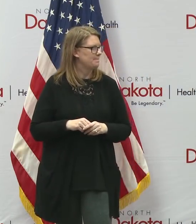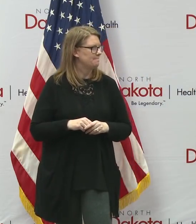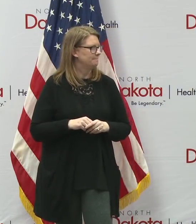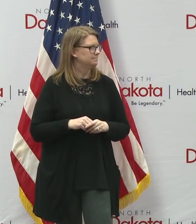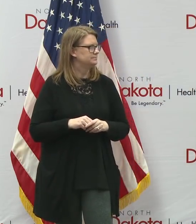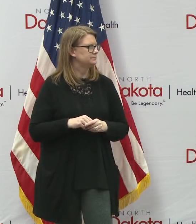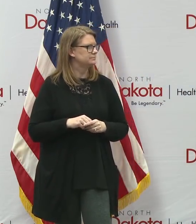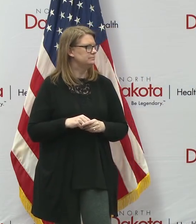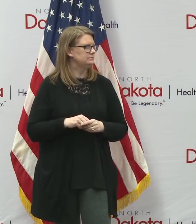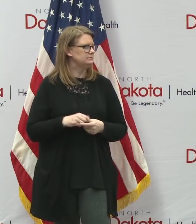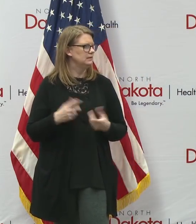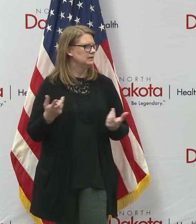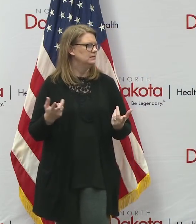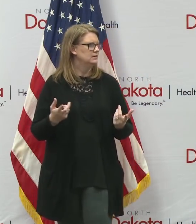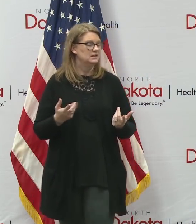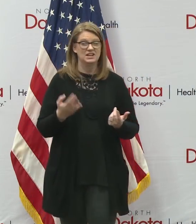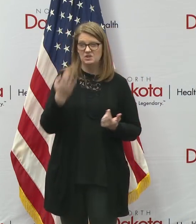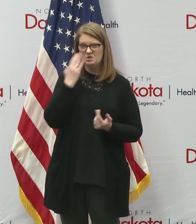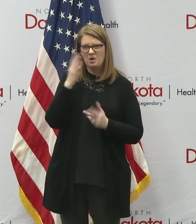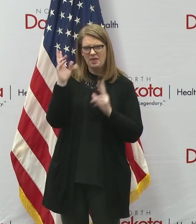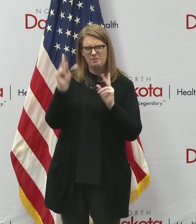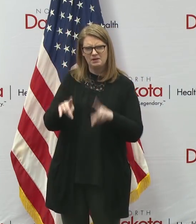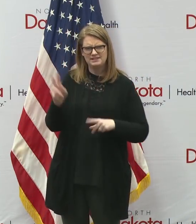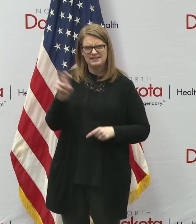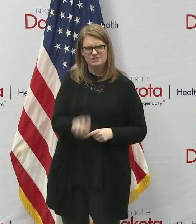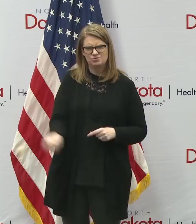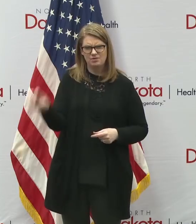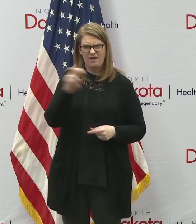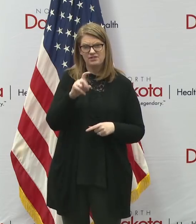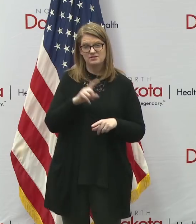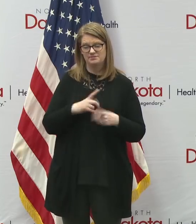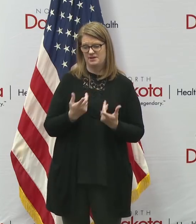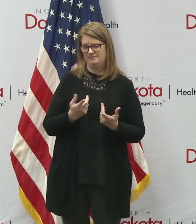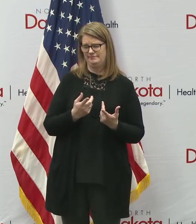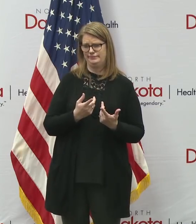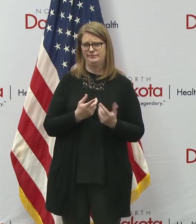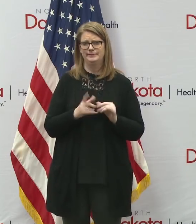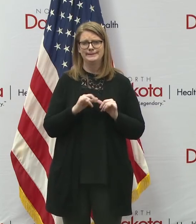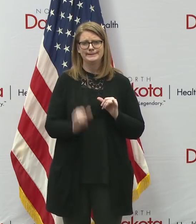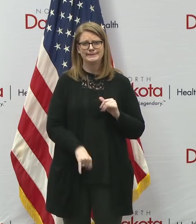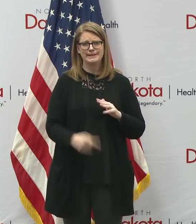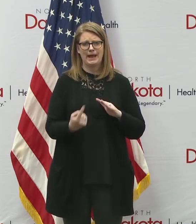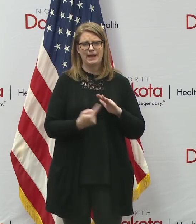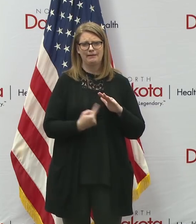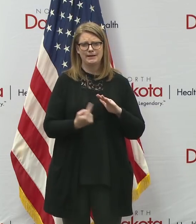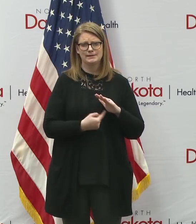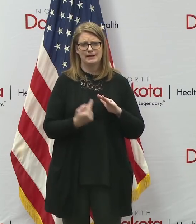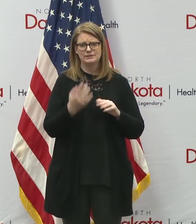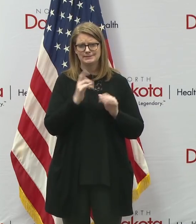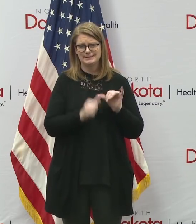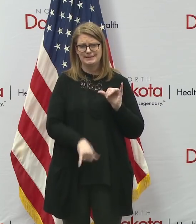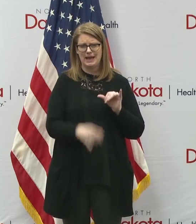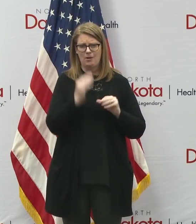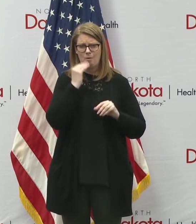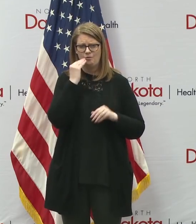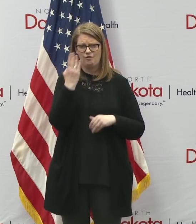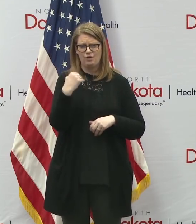Question was, what do you do if you know someone who's traveled but they're not following the isolation mandate? And I'd say